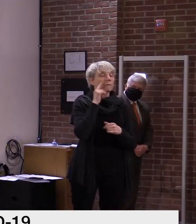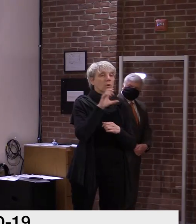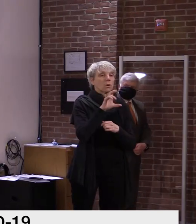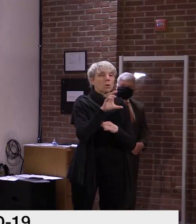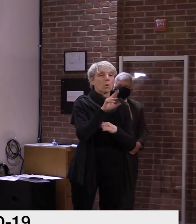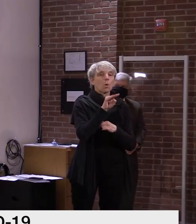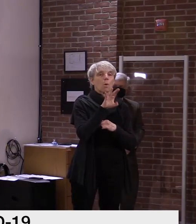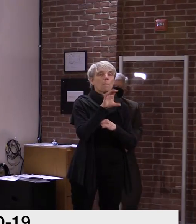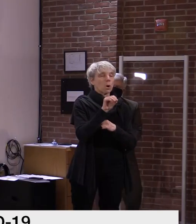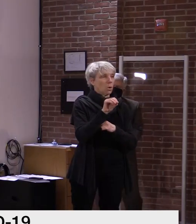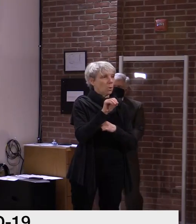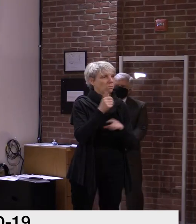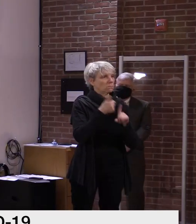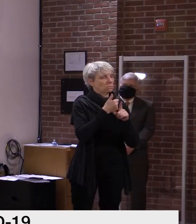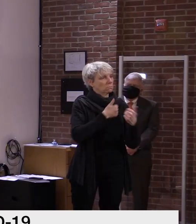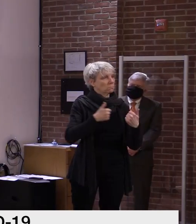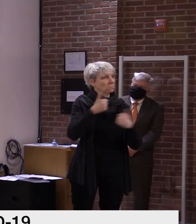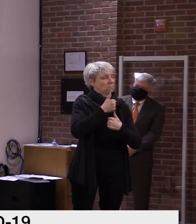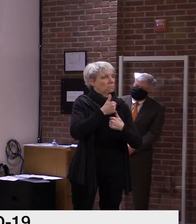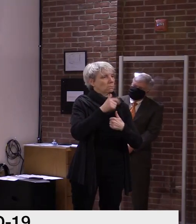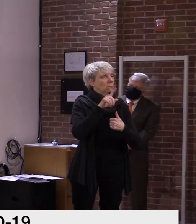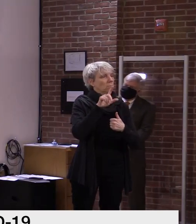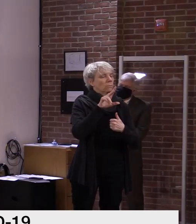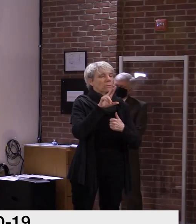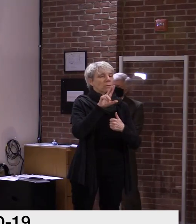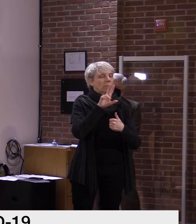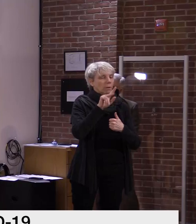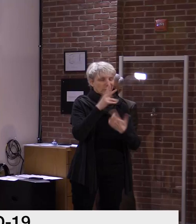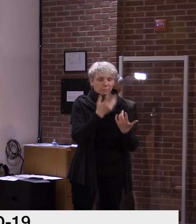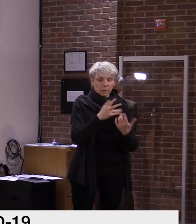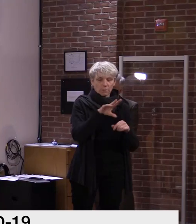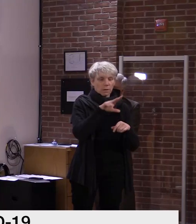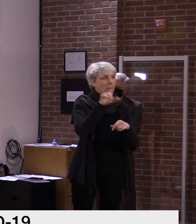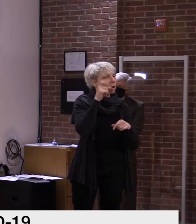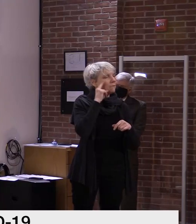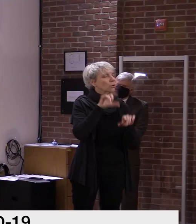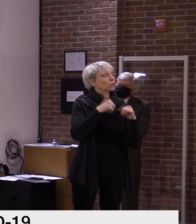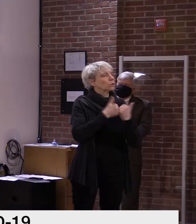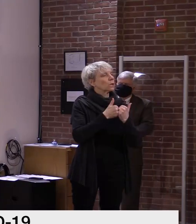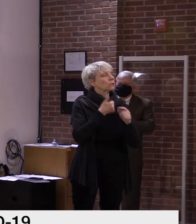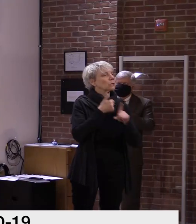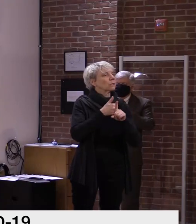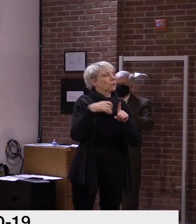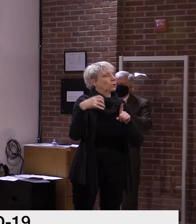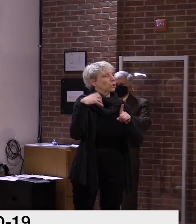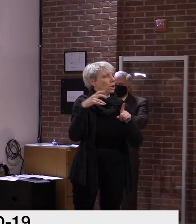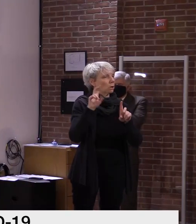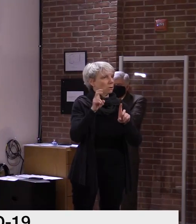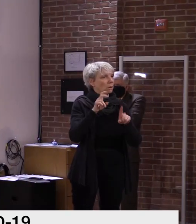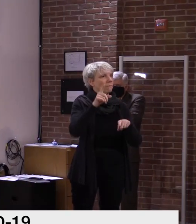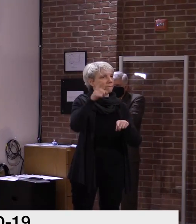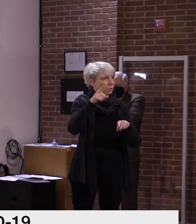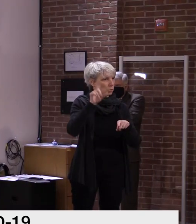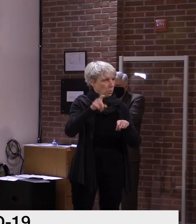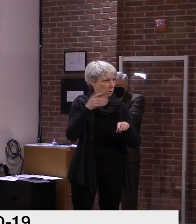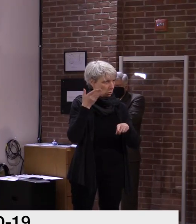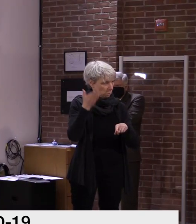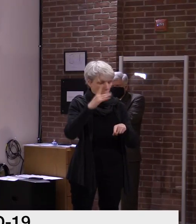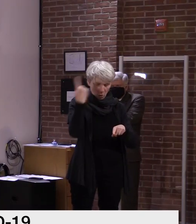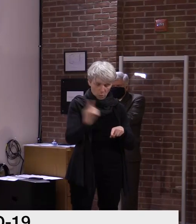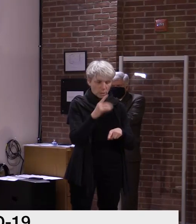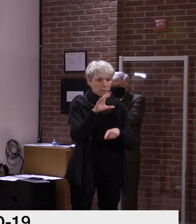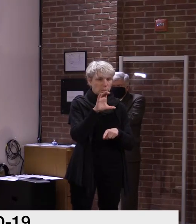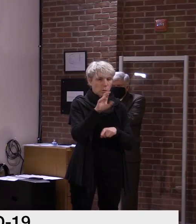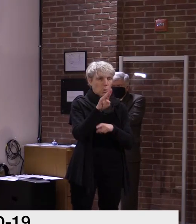chair of the National Governors Association, asks the first question because he's the chair. Second question goes